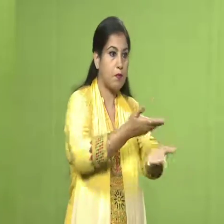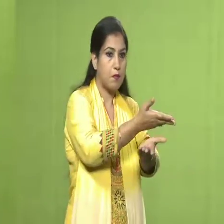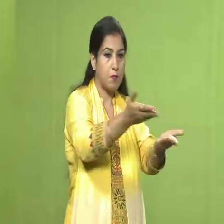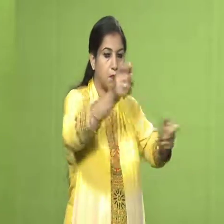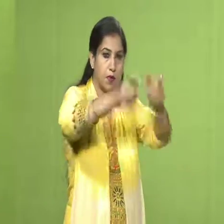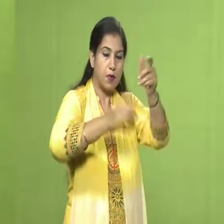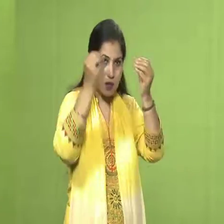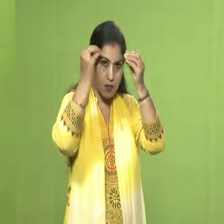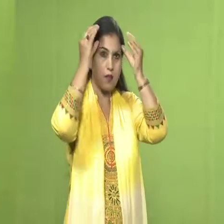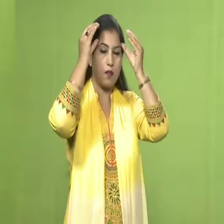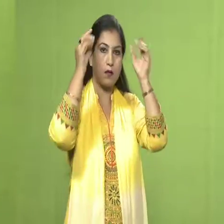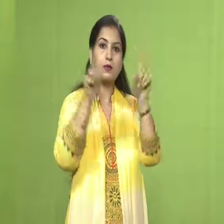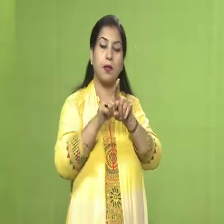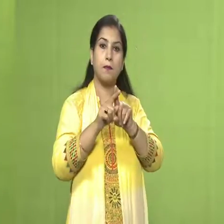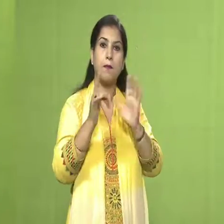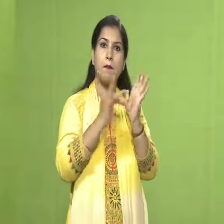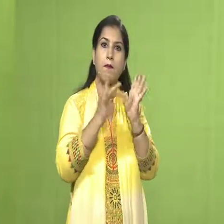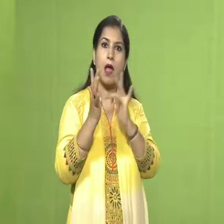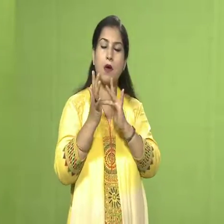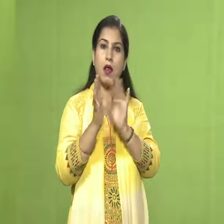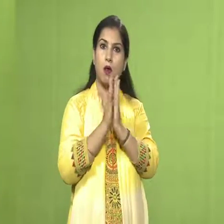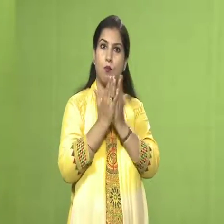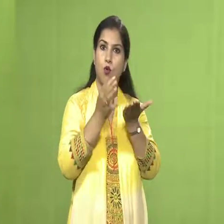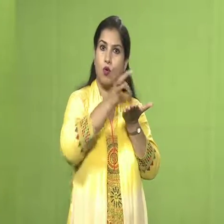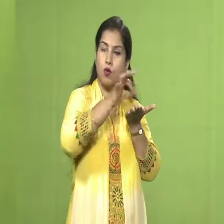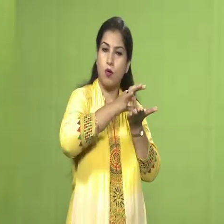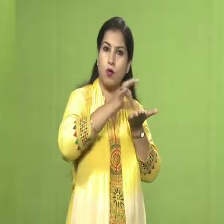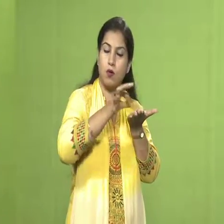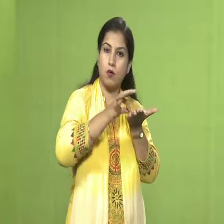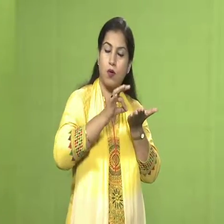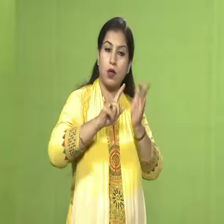For example, Bible was printed and read by large number of people.